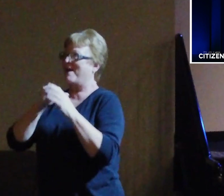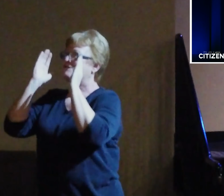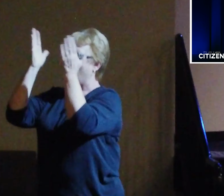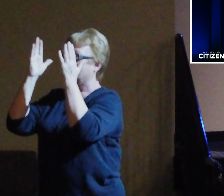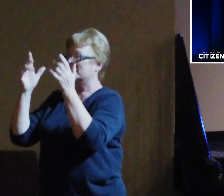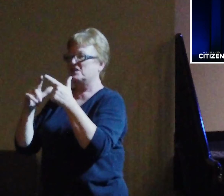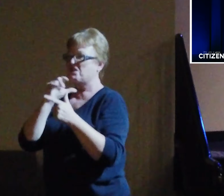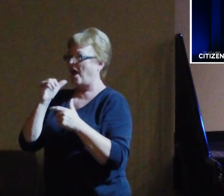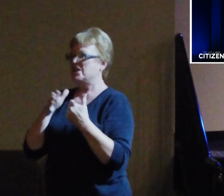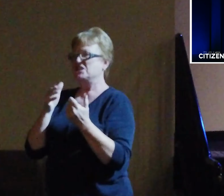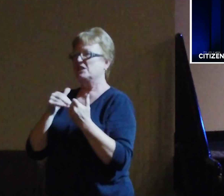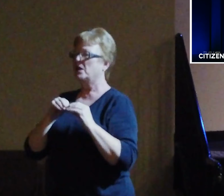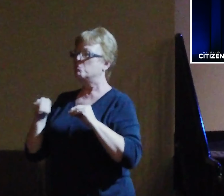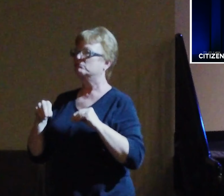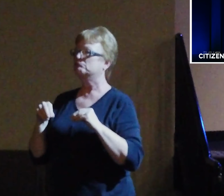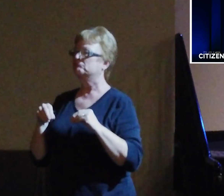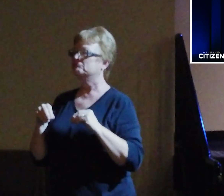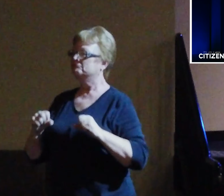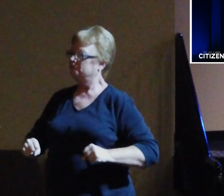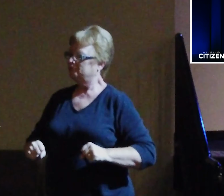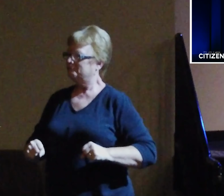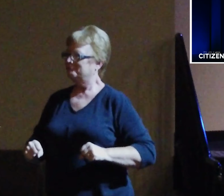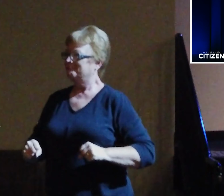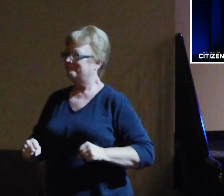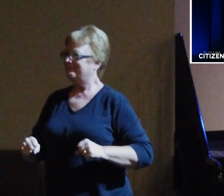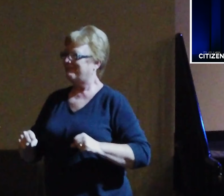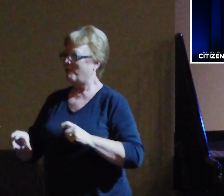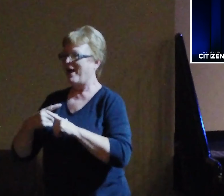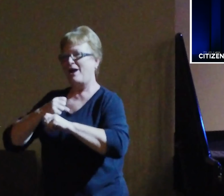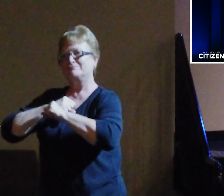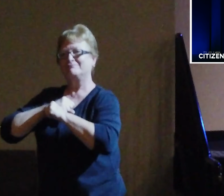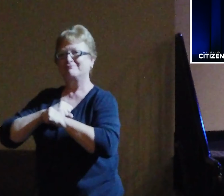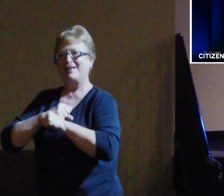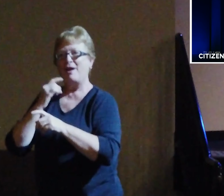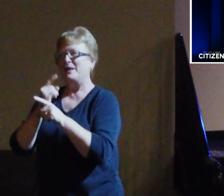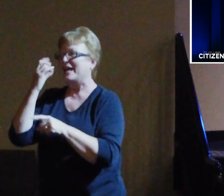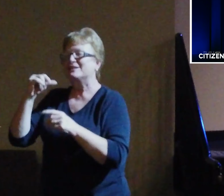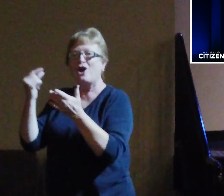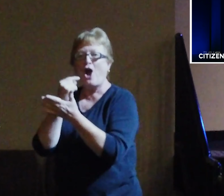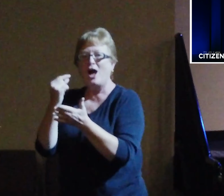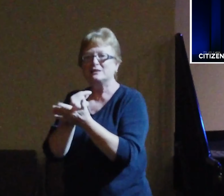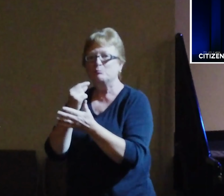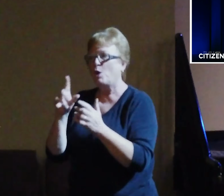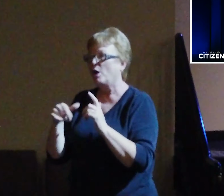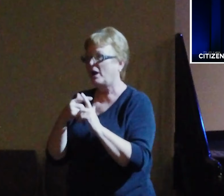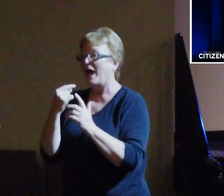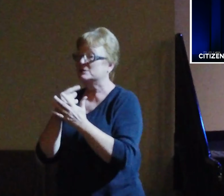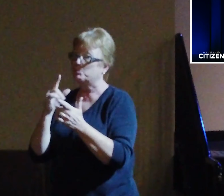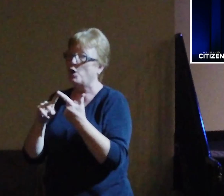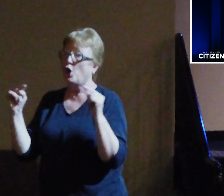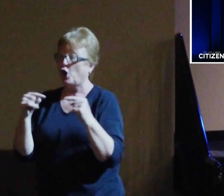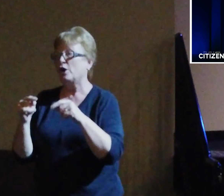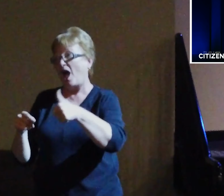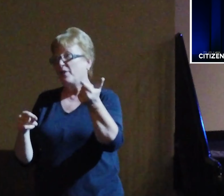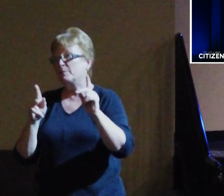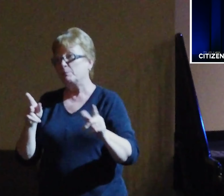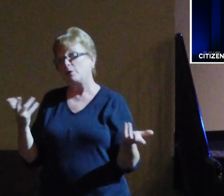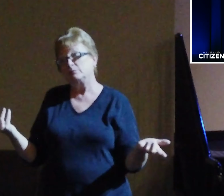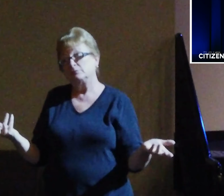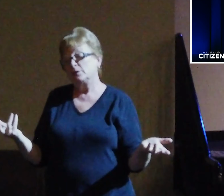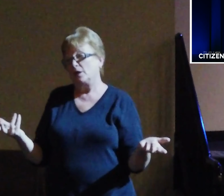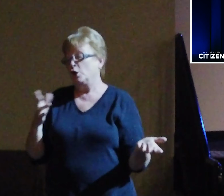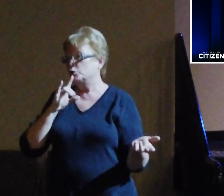easily moved. And we are an offense. Why? Because the gospel is offensive to a lost and dying world